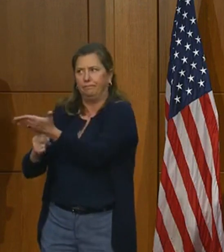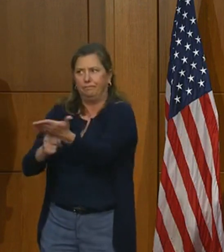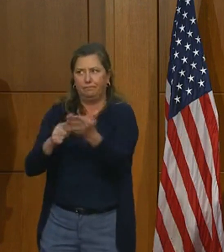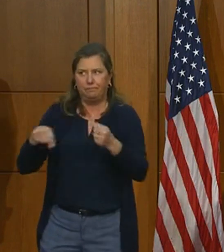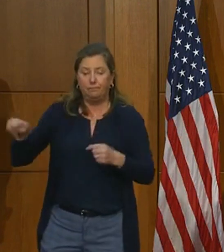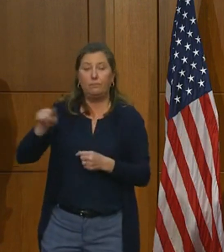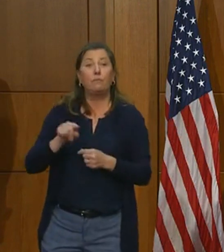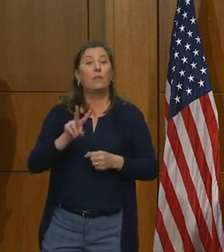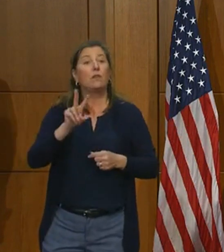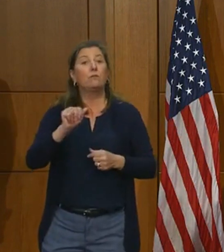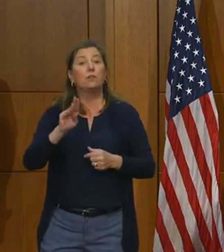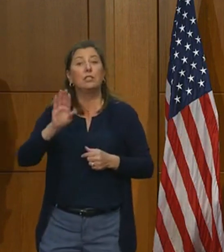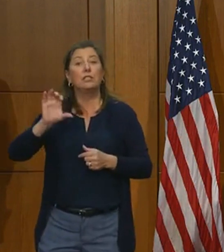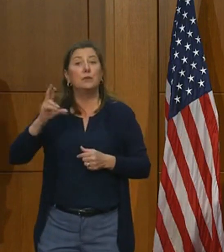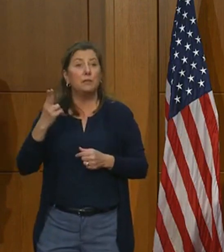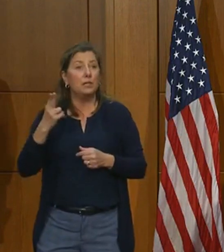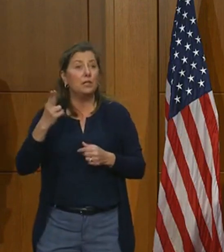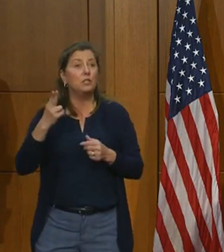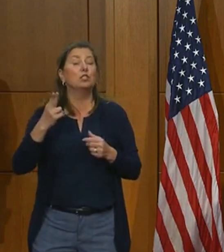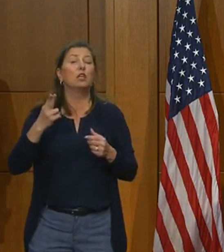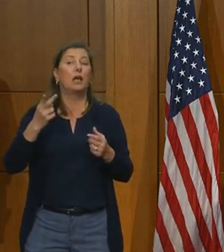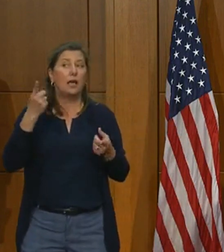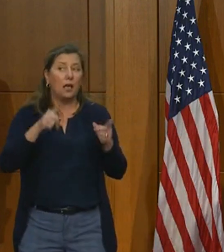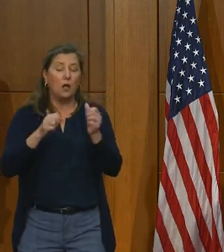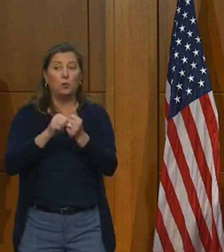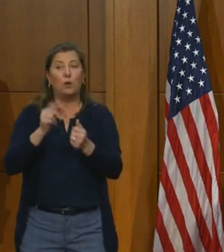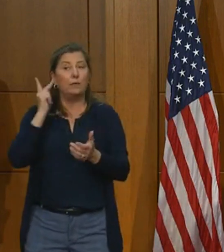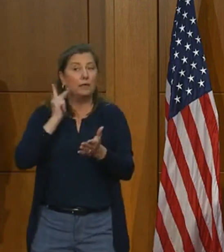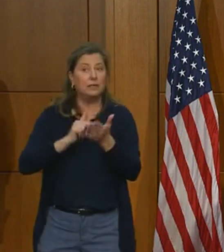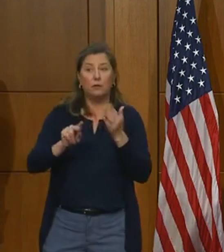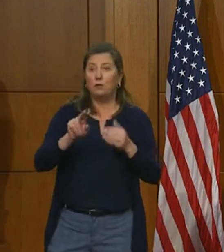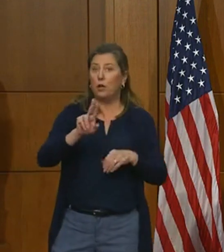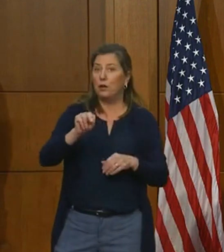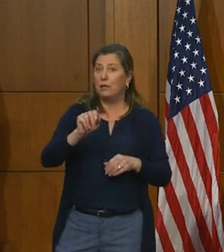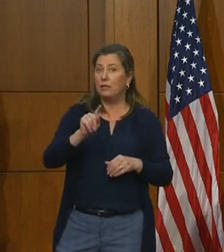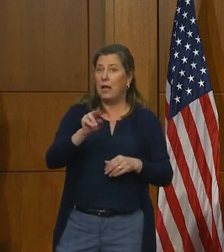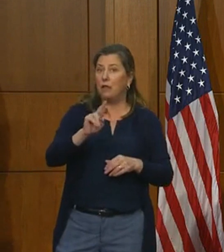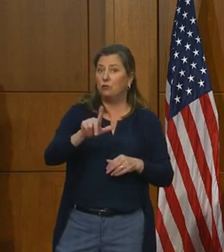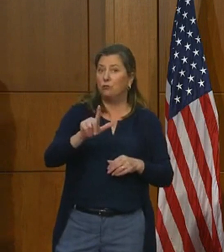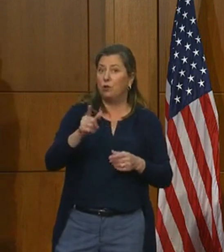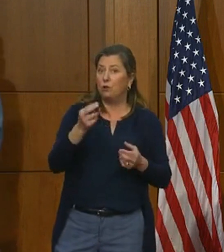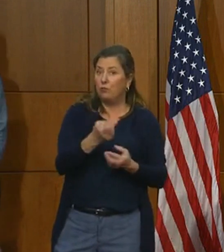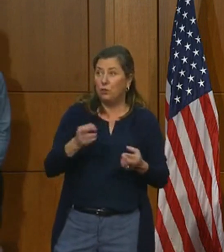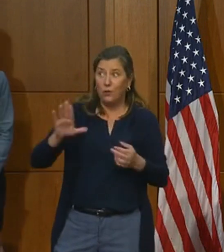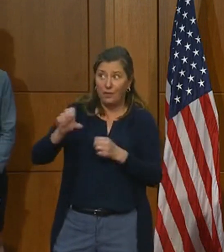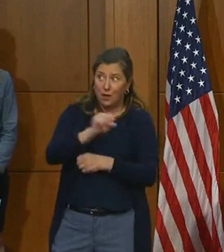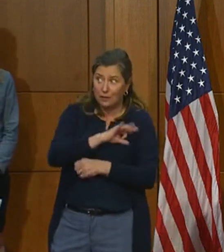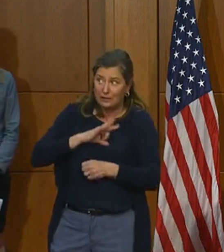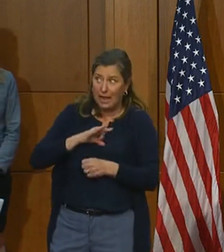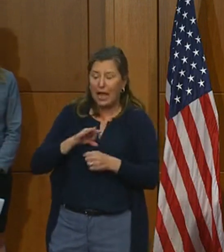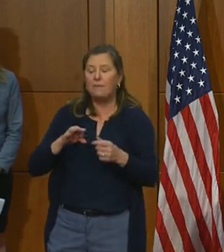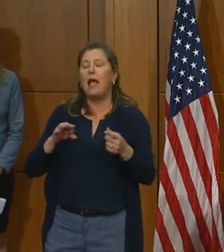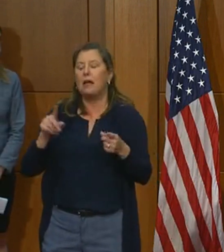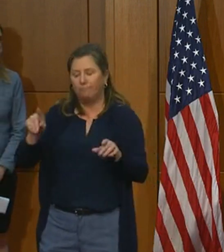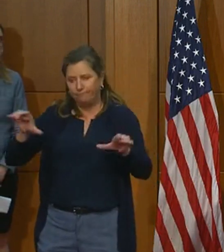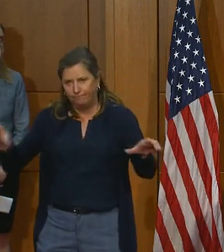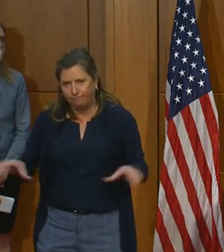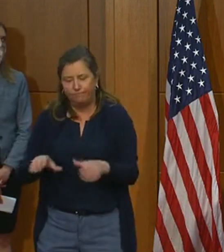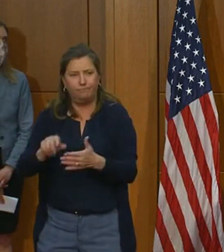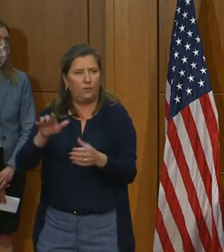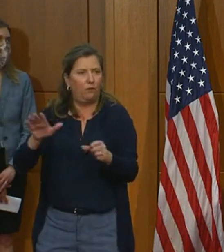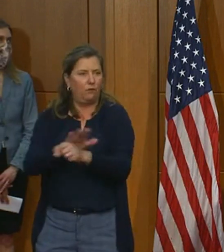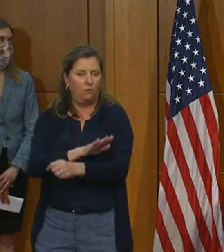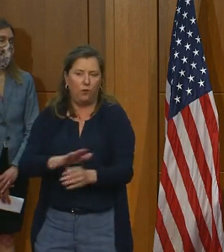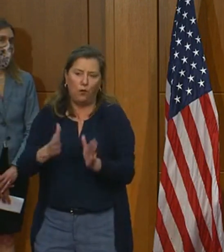Virginia Beach, with our Secretary of Natural Resources and their staff, are working on a very comprehensive plan